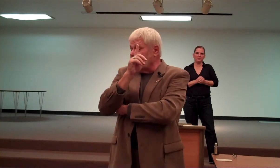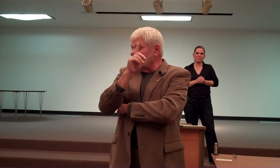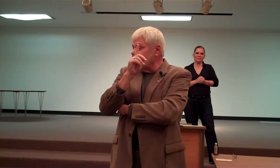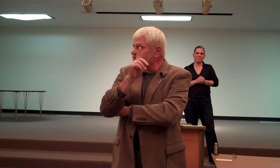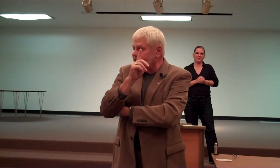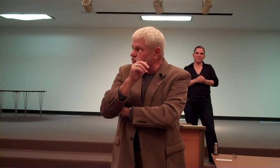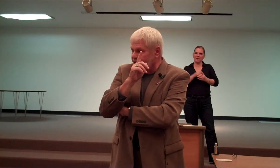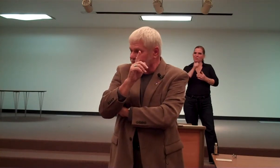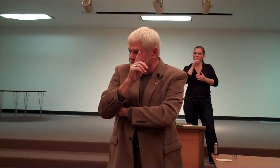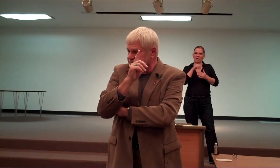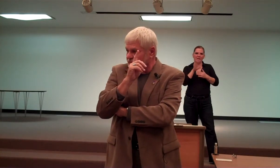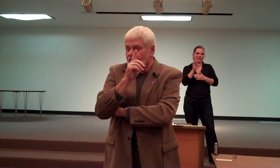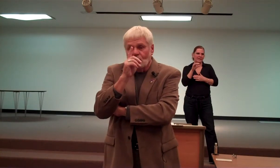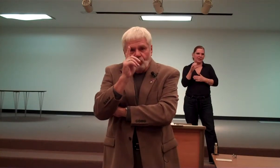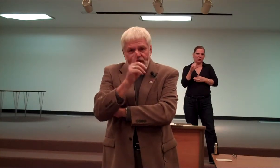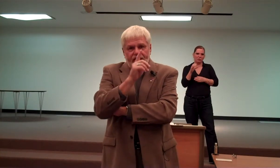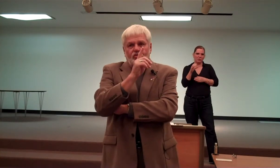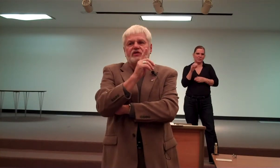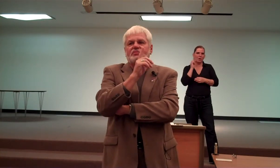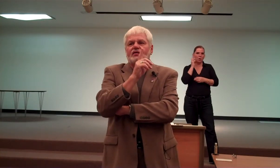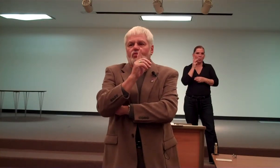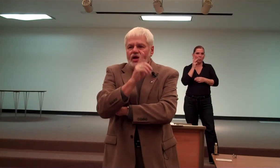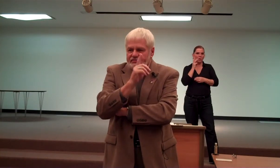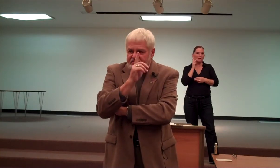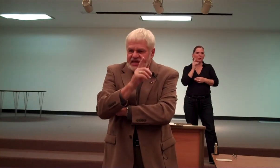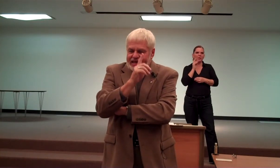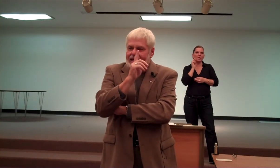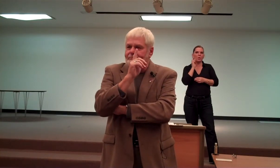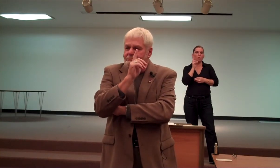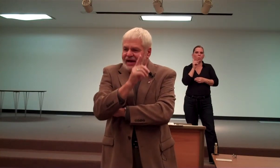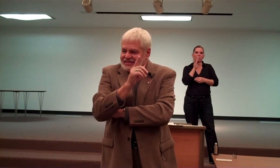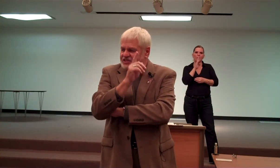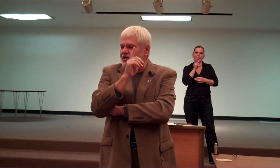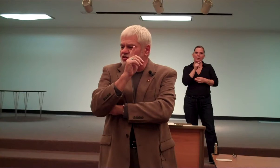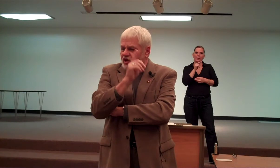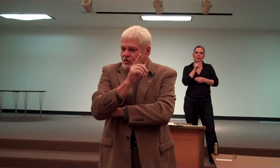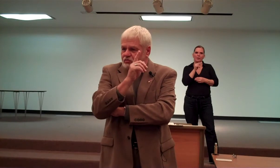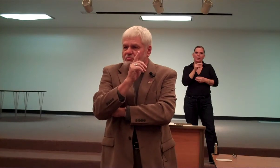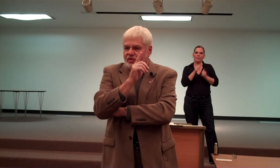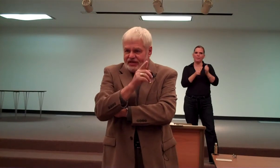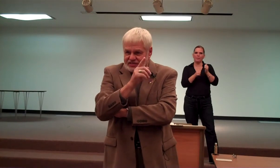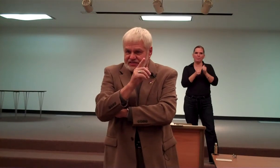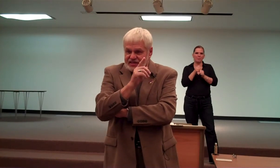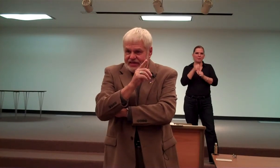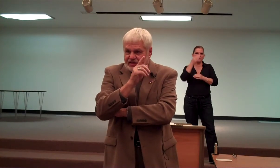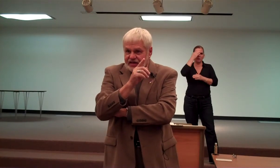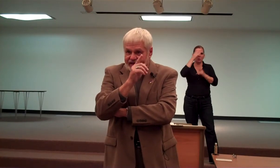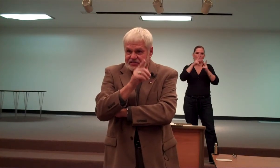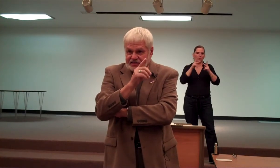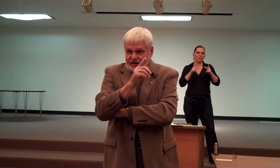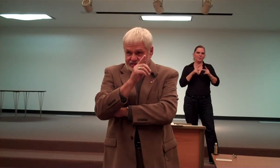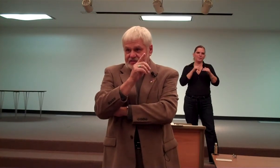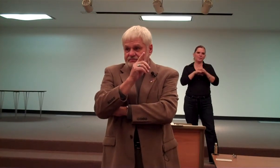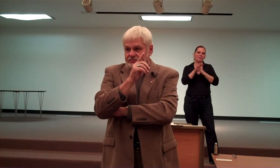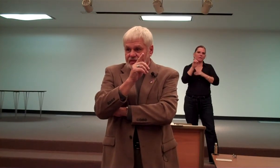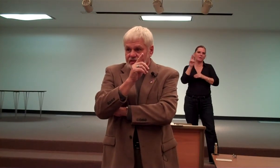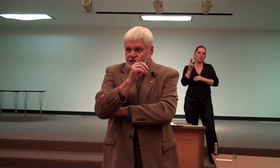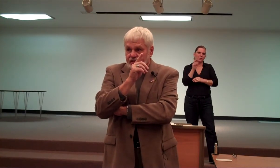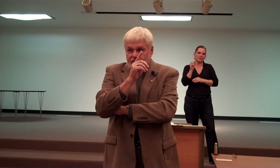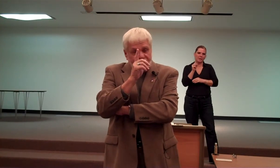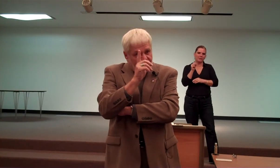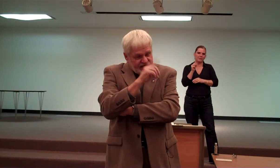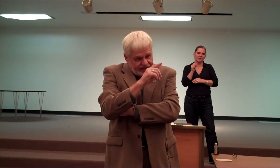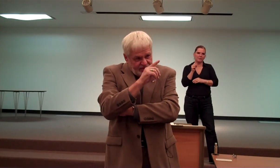not in the 19th century. Wheeling would have been one of the best known places in the United States,